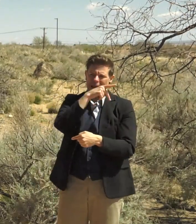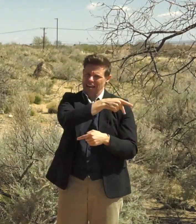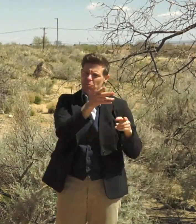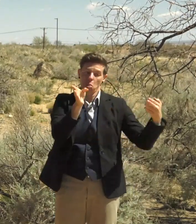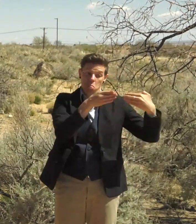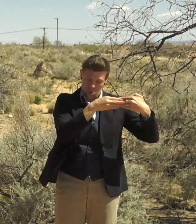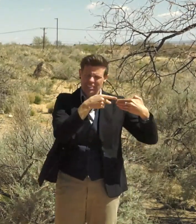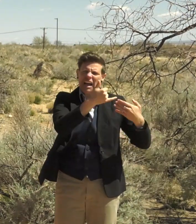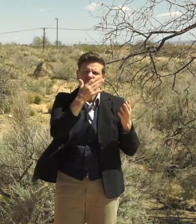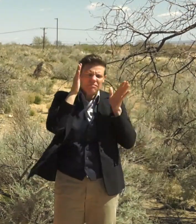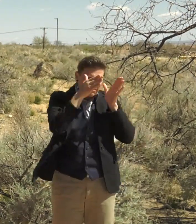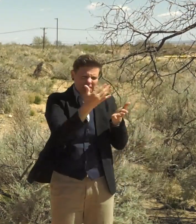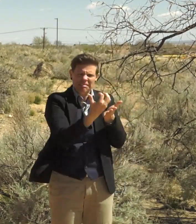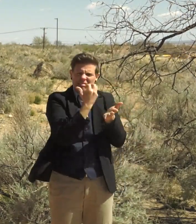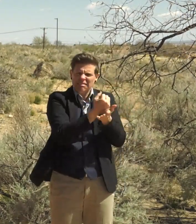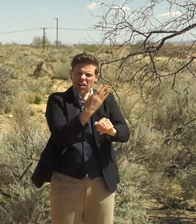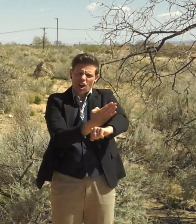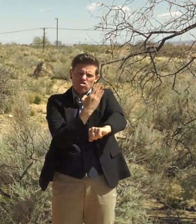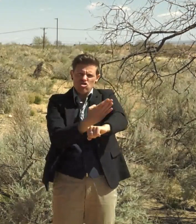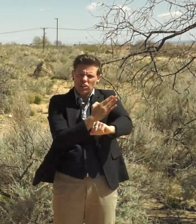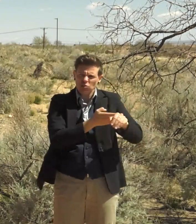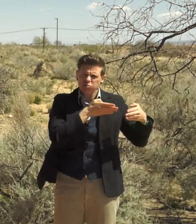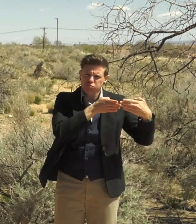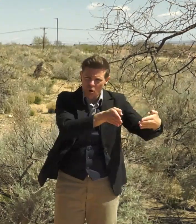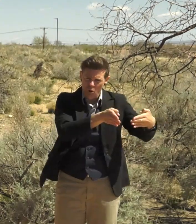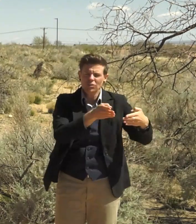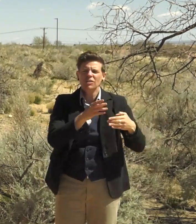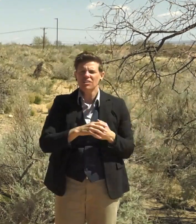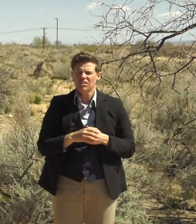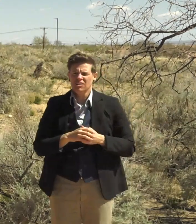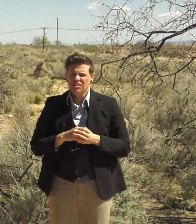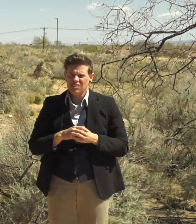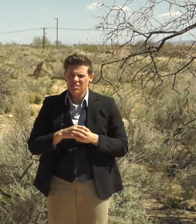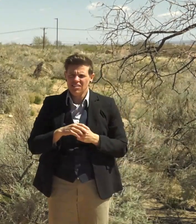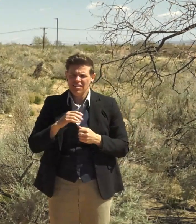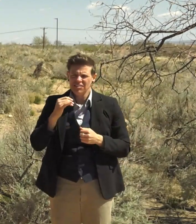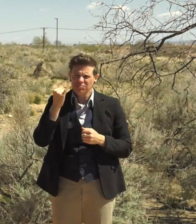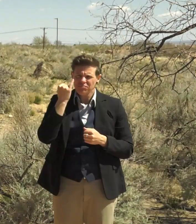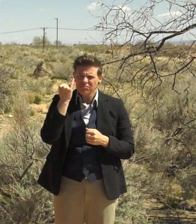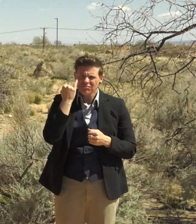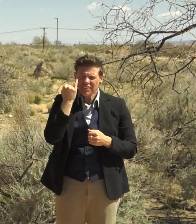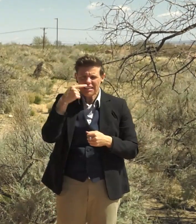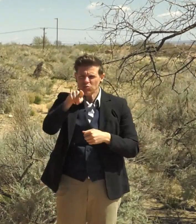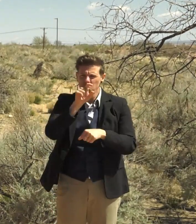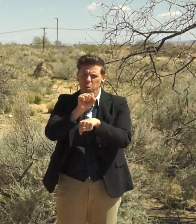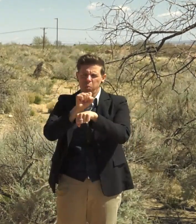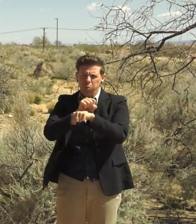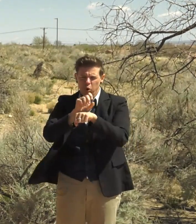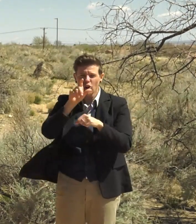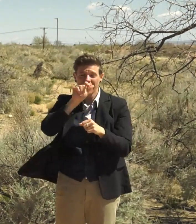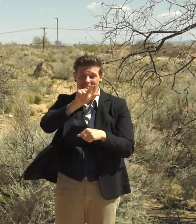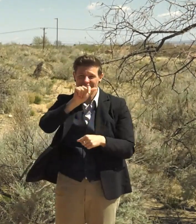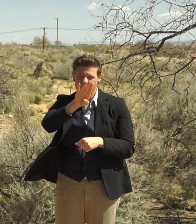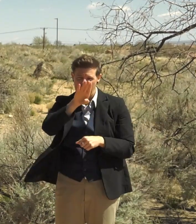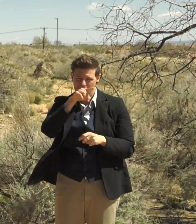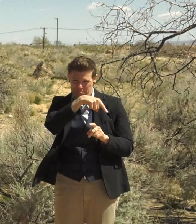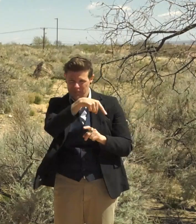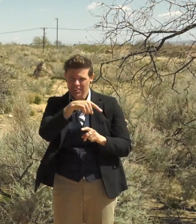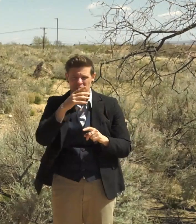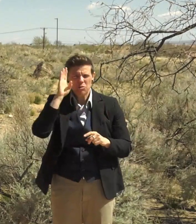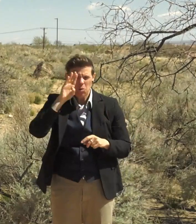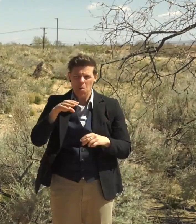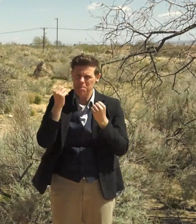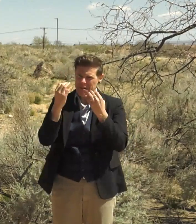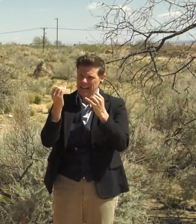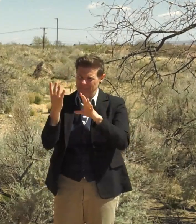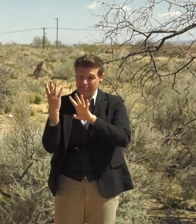who work at Sandia Labs, which of course there are thousands of you, most of you working from home, but one is my wife, so